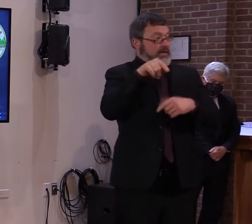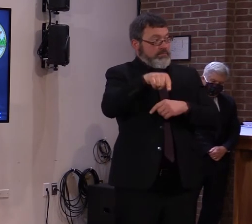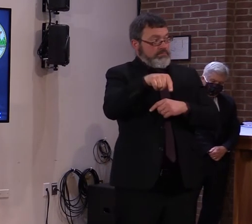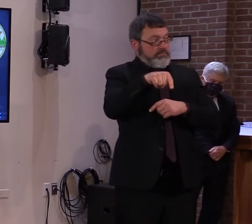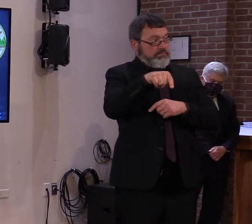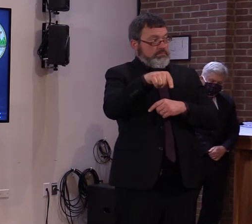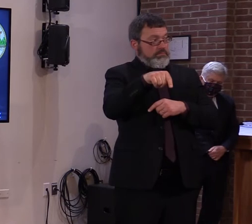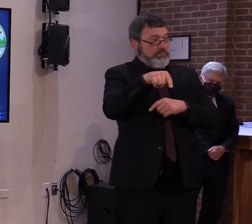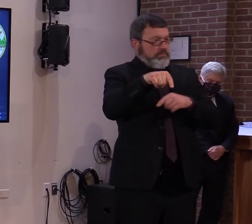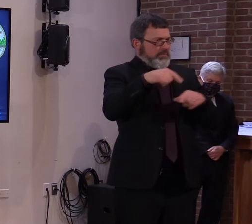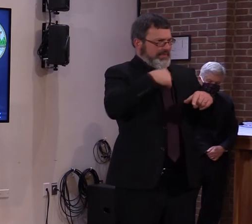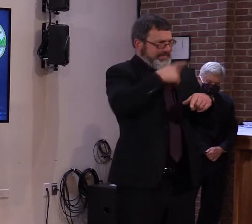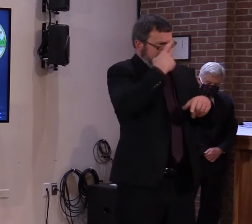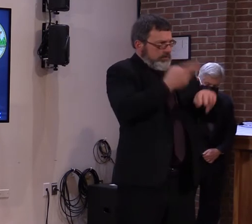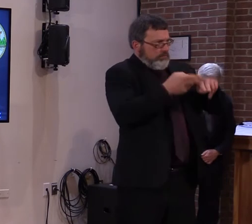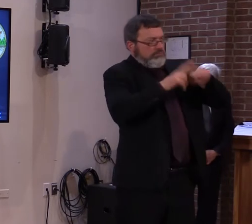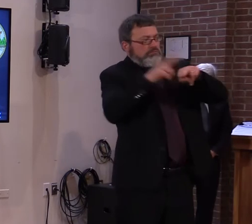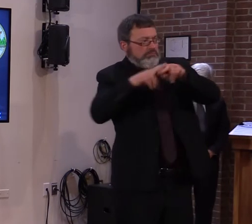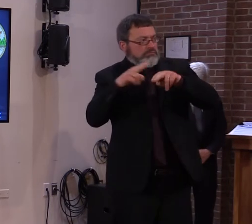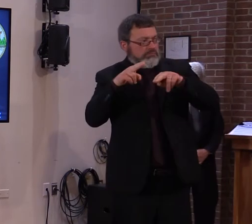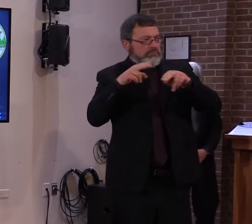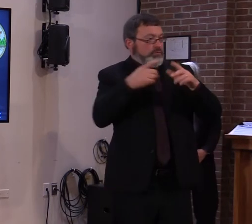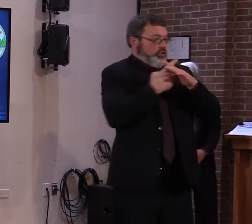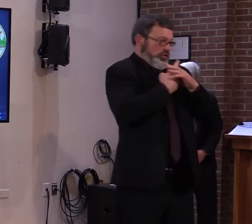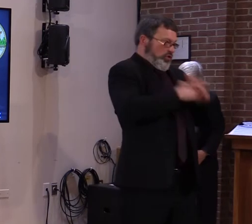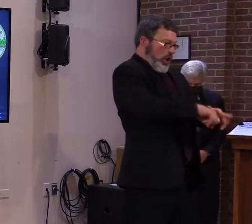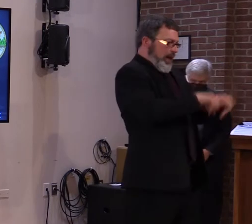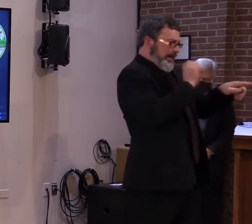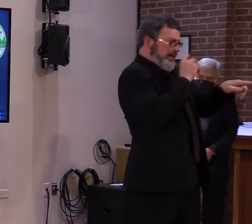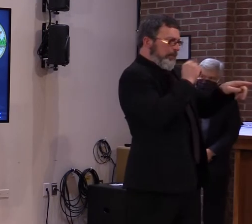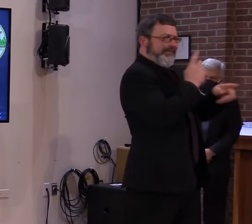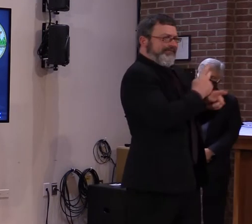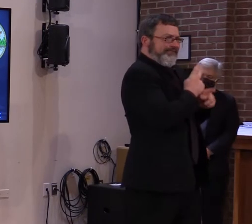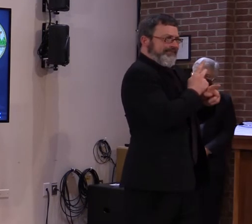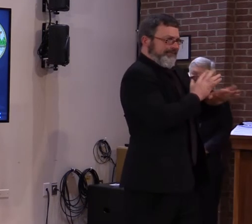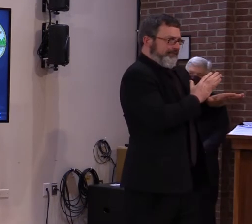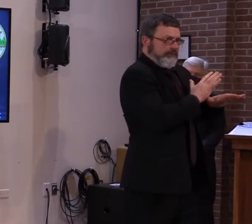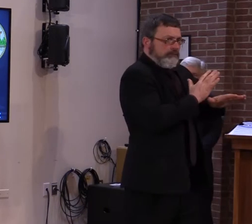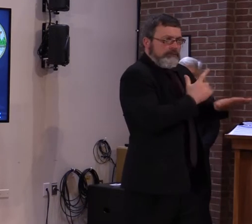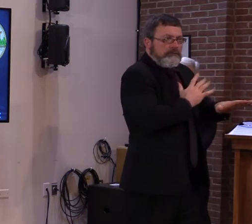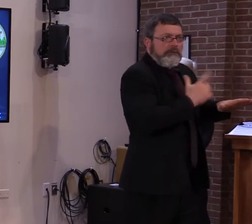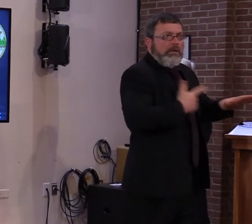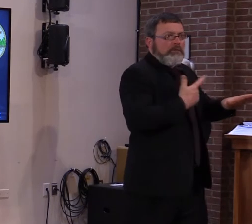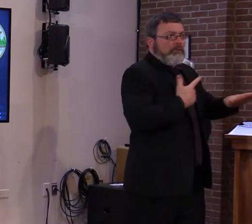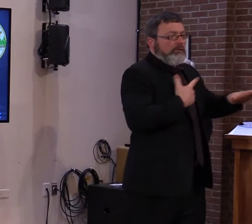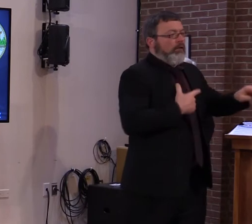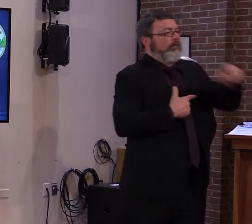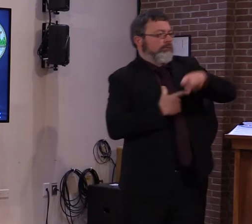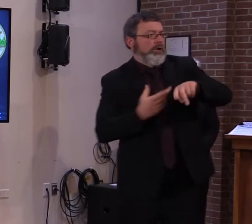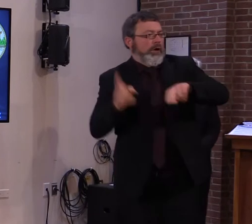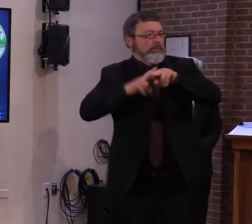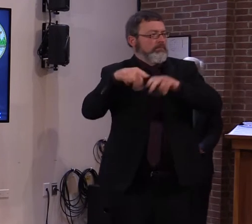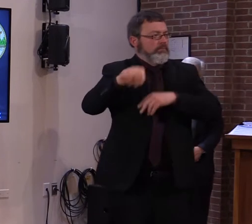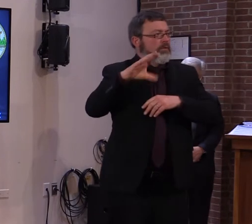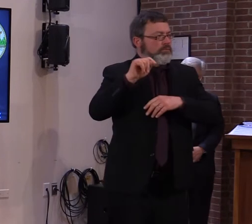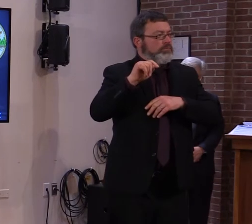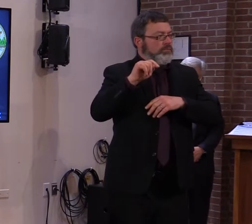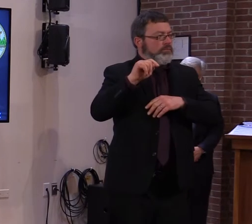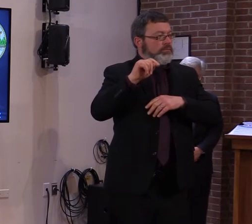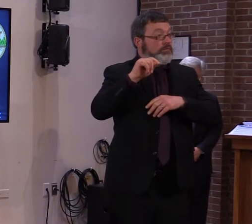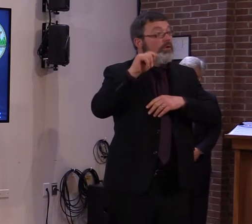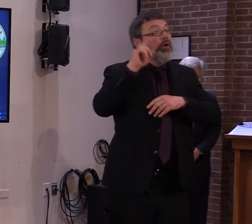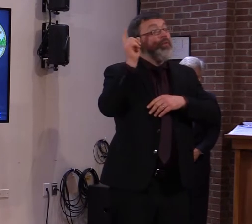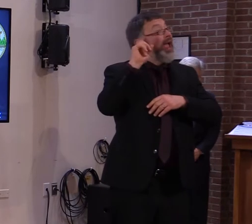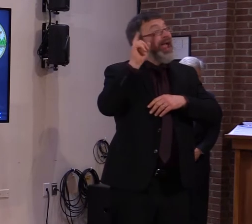October. And most of that increase occurred at the elementary level. We didn't see much change in the high school or middle levels, but essentially all of that change is attributed